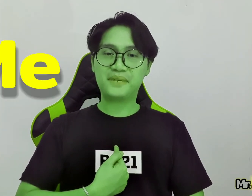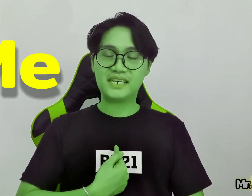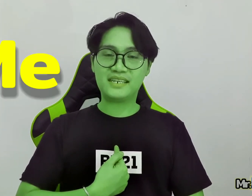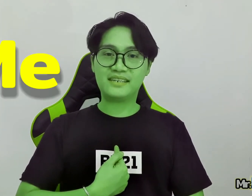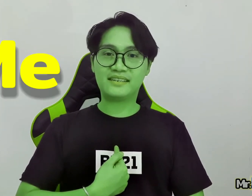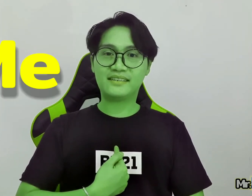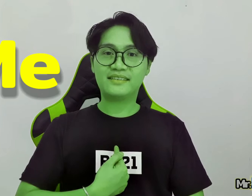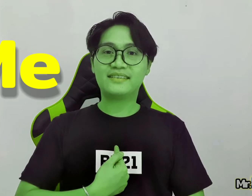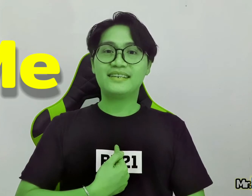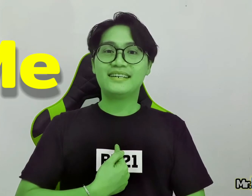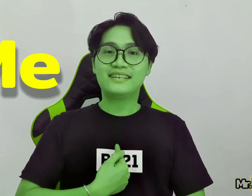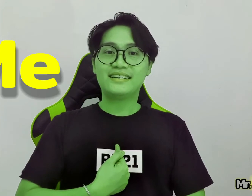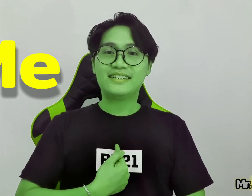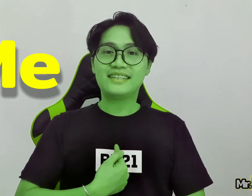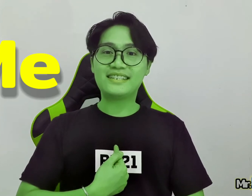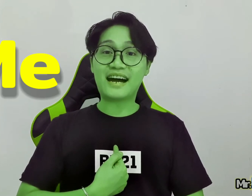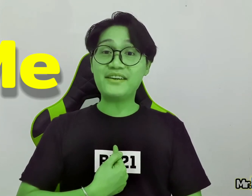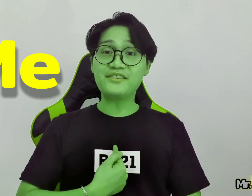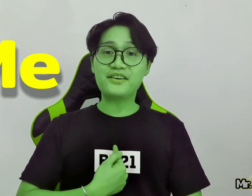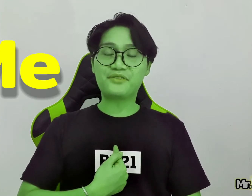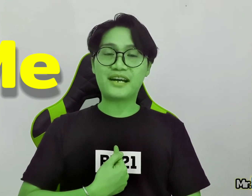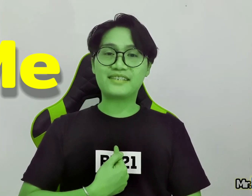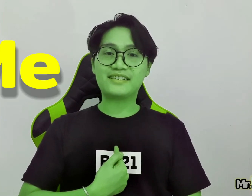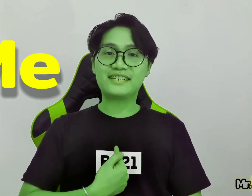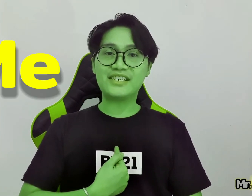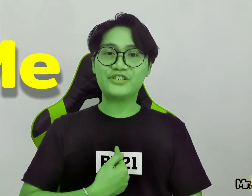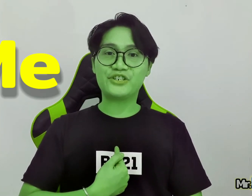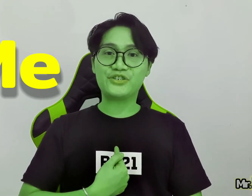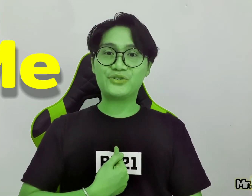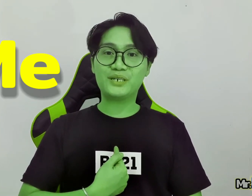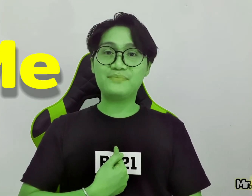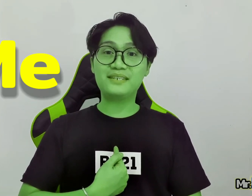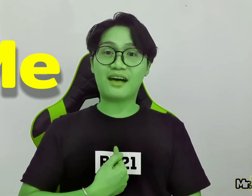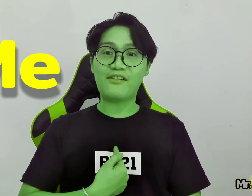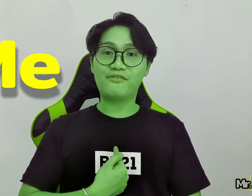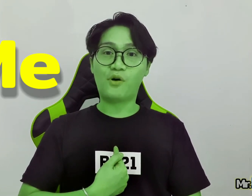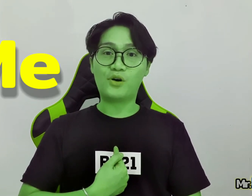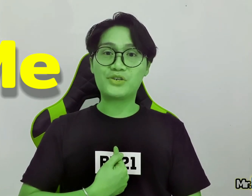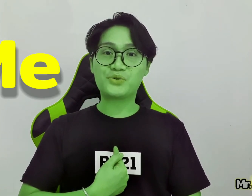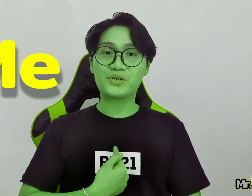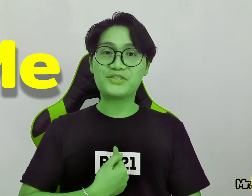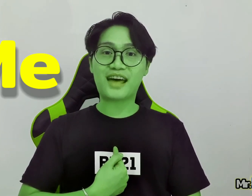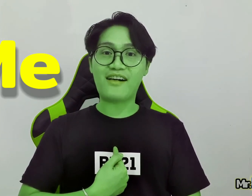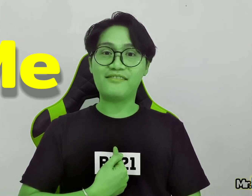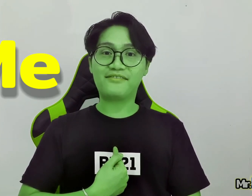Me. The signer directs attention to himself or to herself.